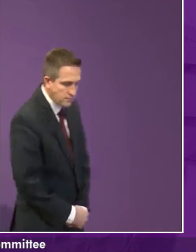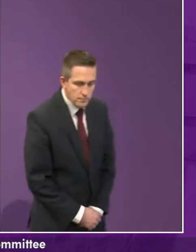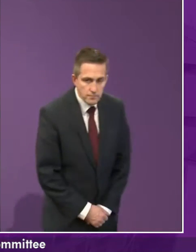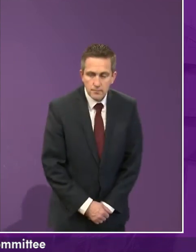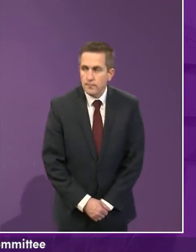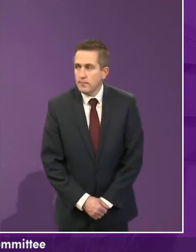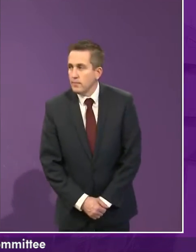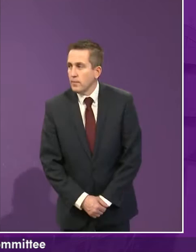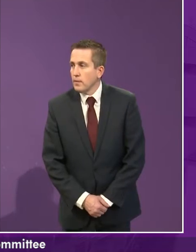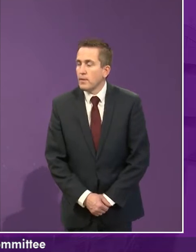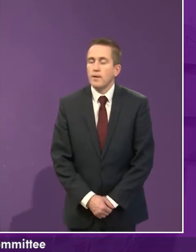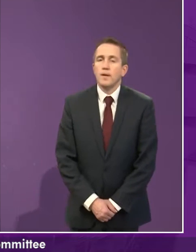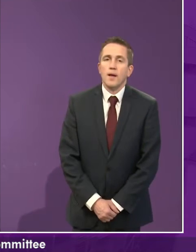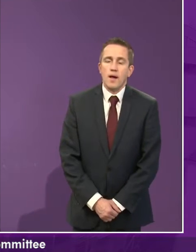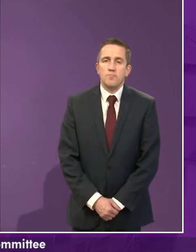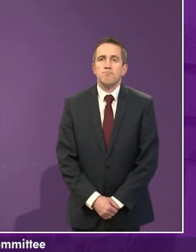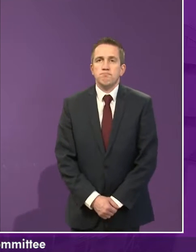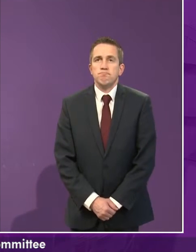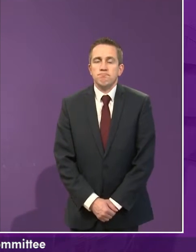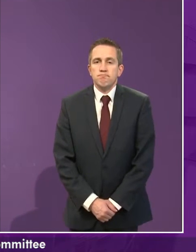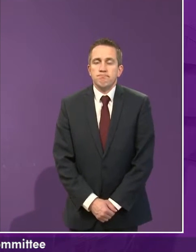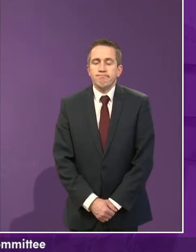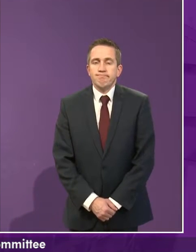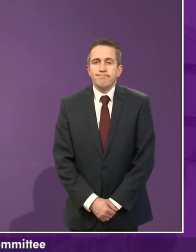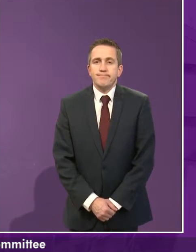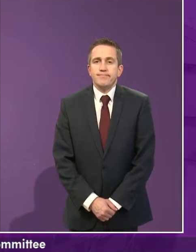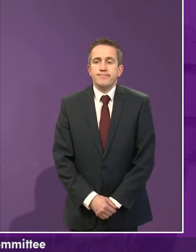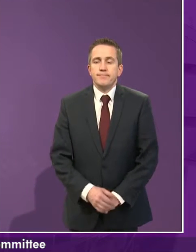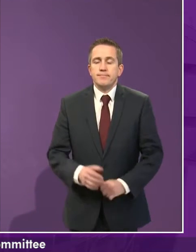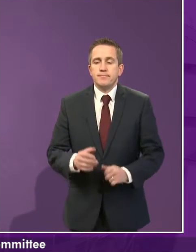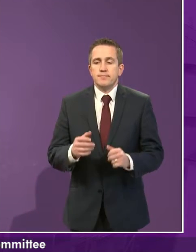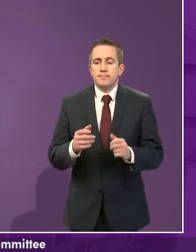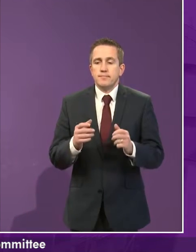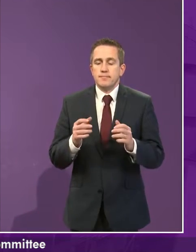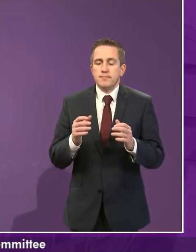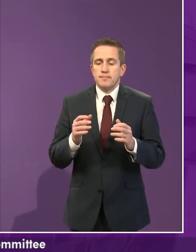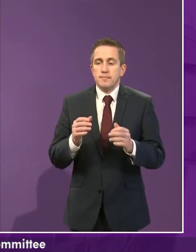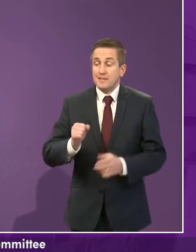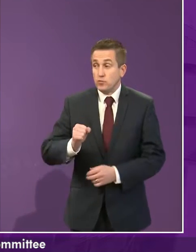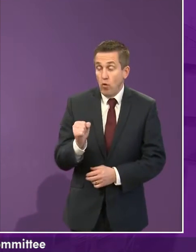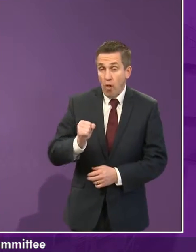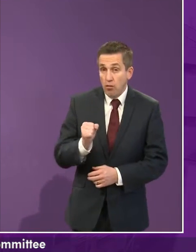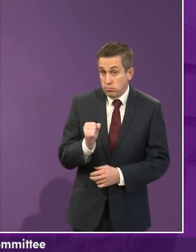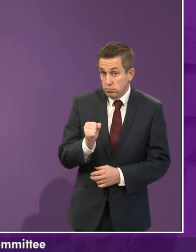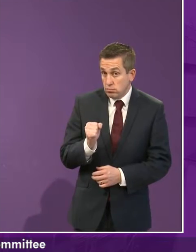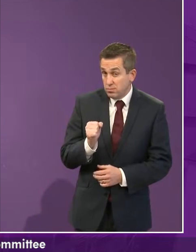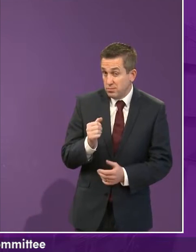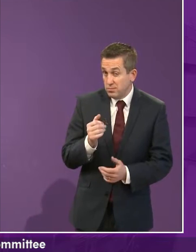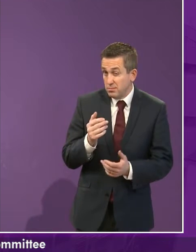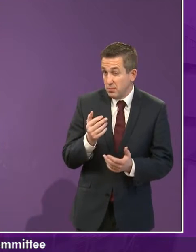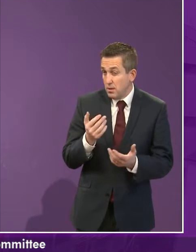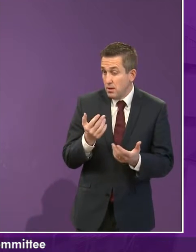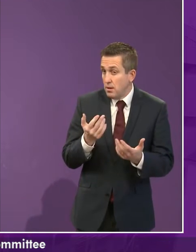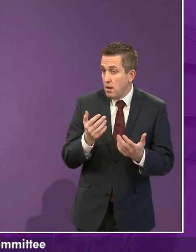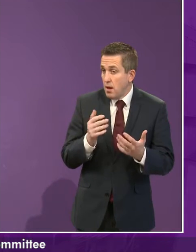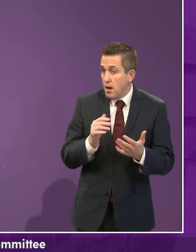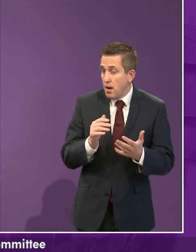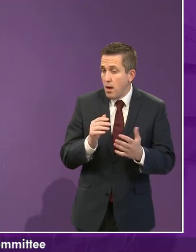In terms of a publicised common